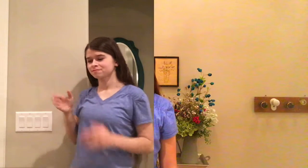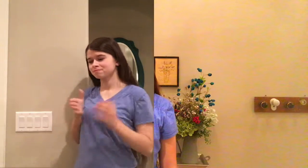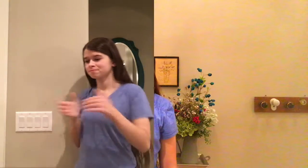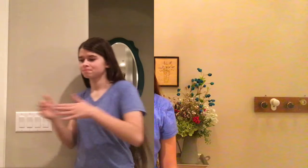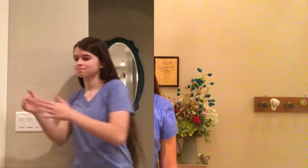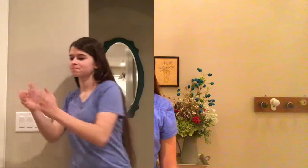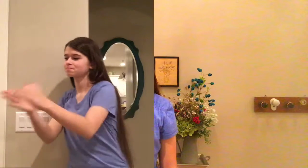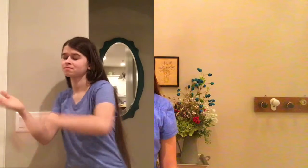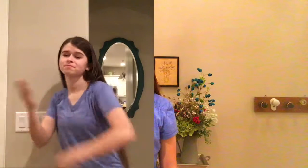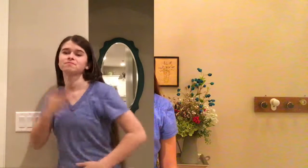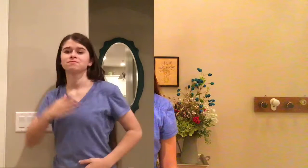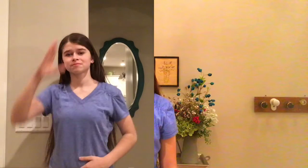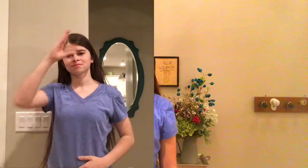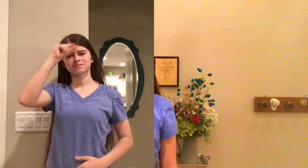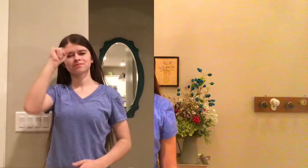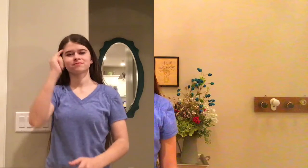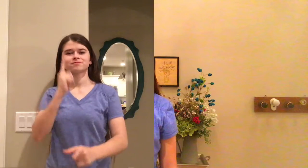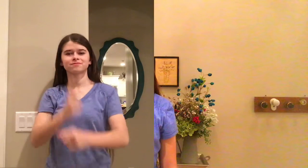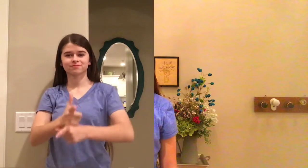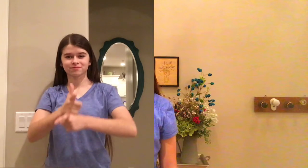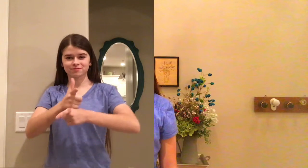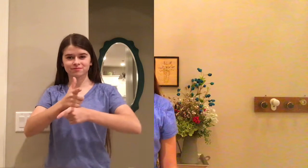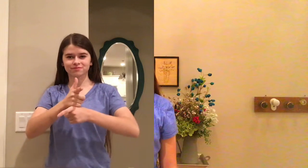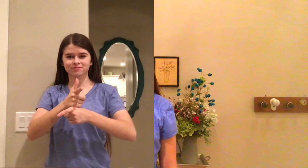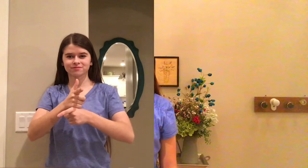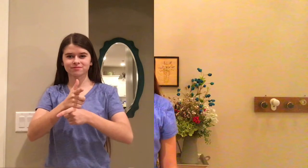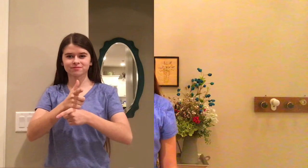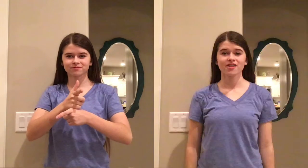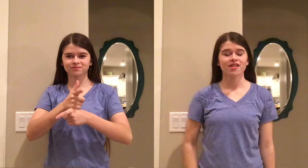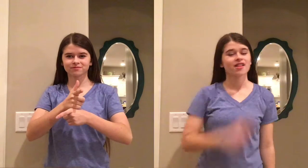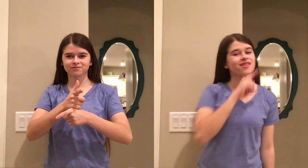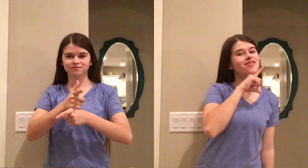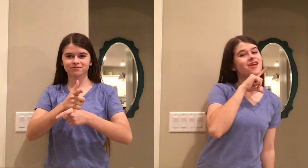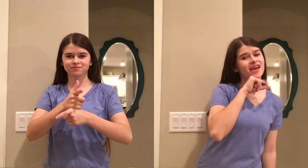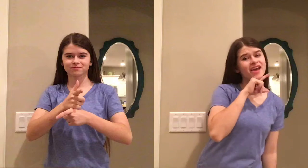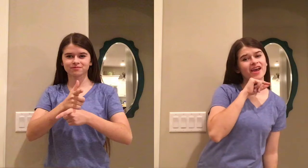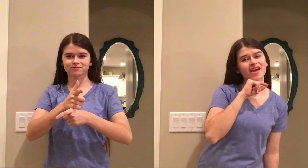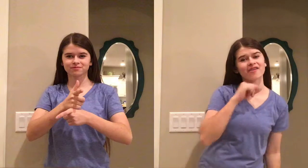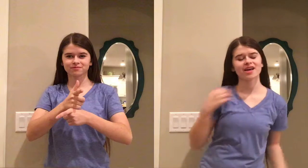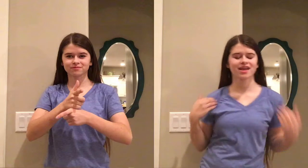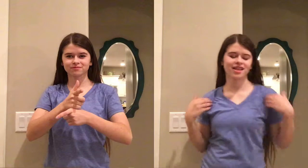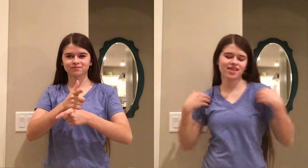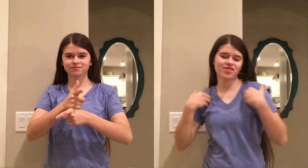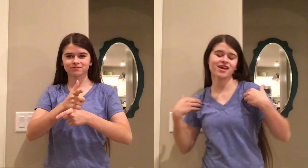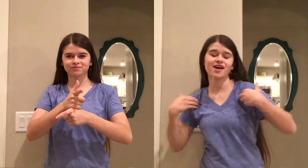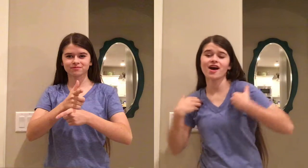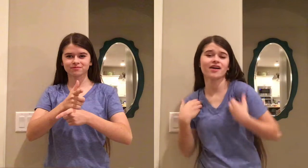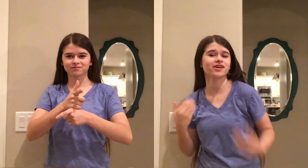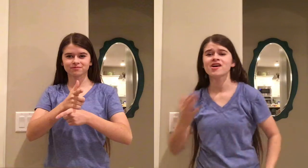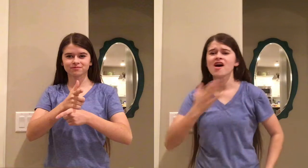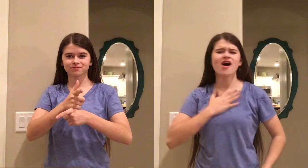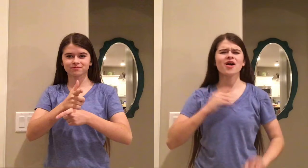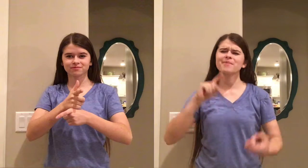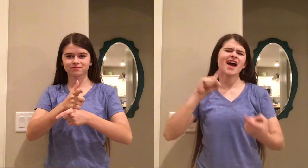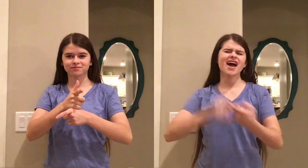and the river are my brothers The heron and the otter are my